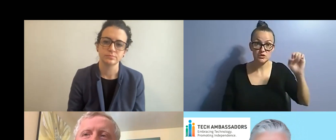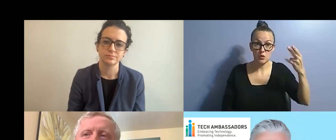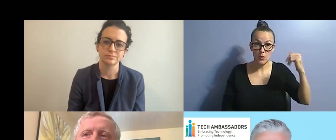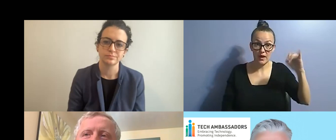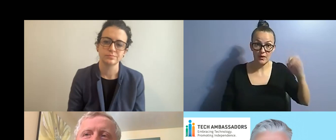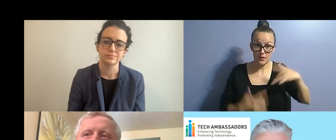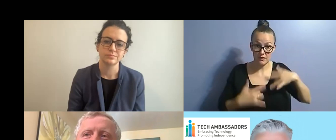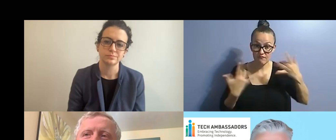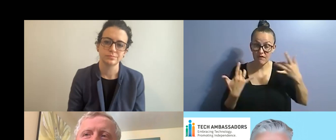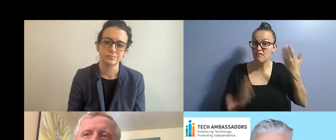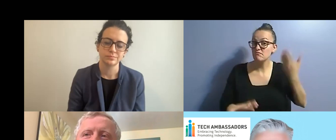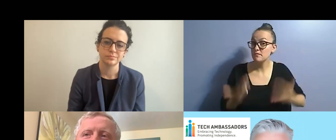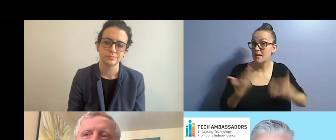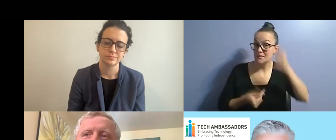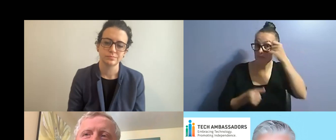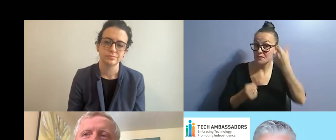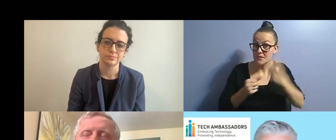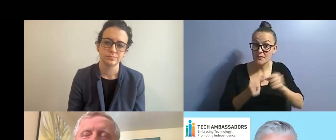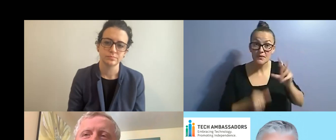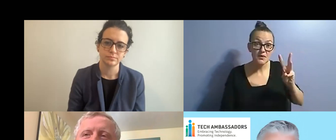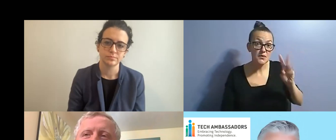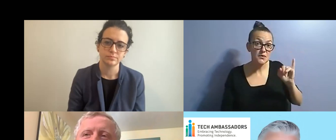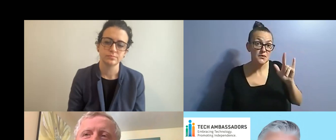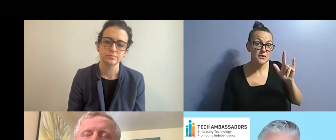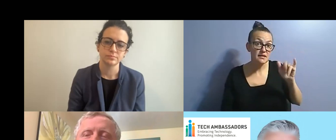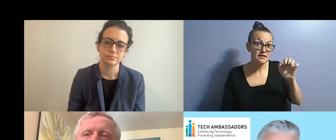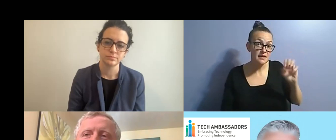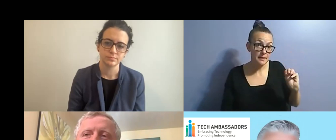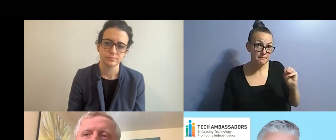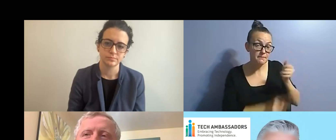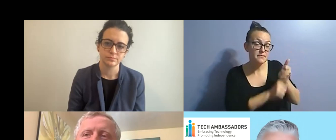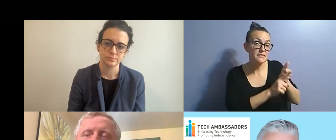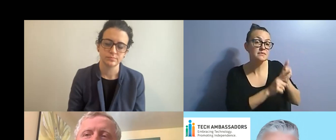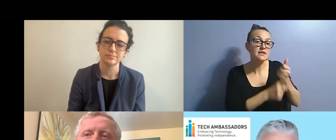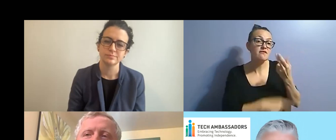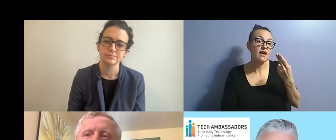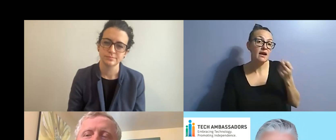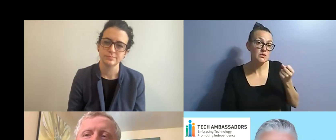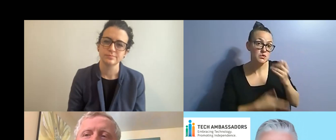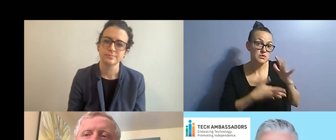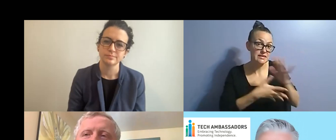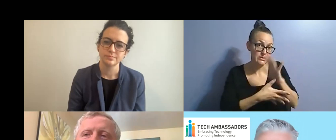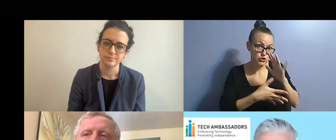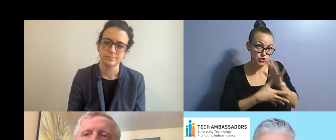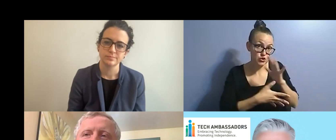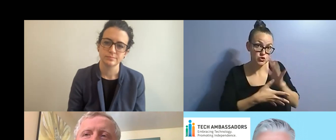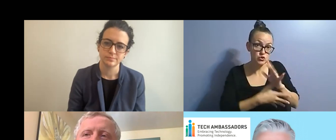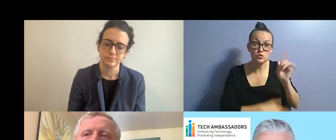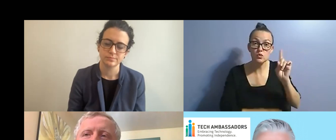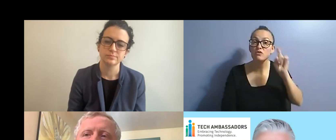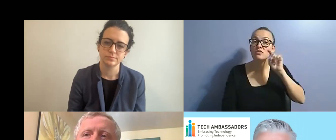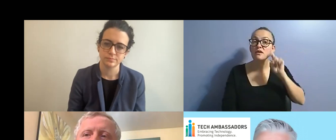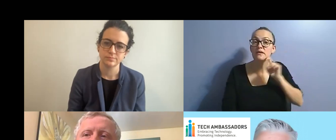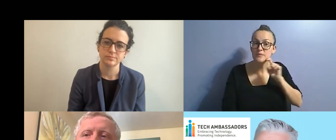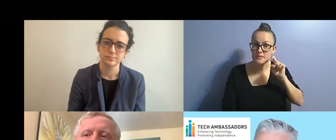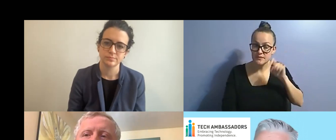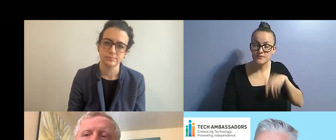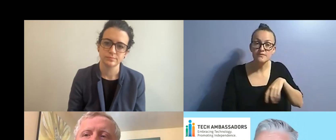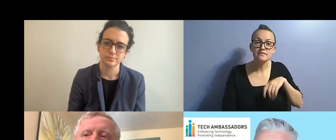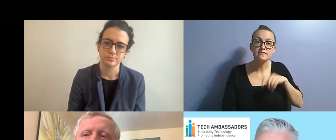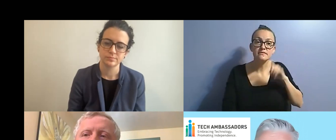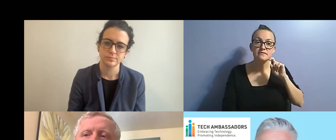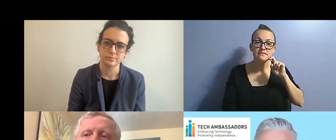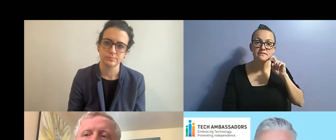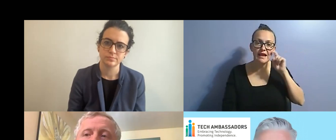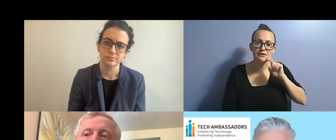senior at a high school in Akron, and he uses this really cool,